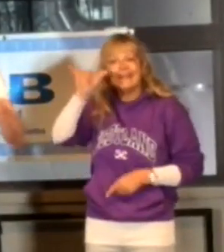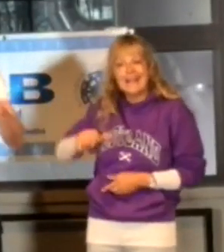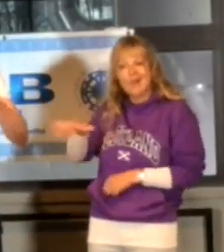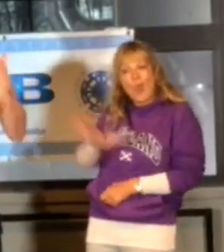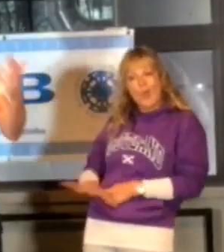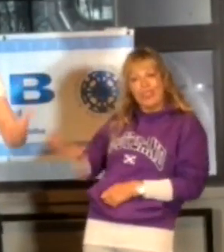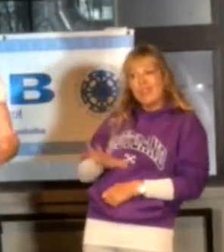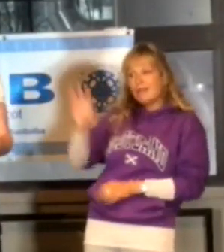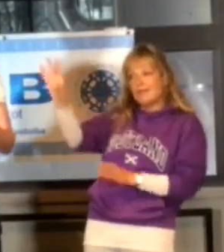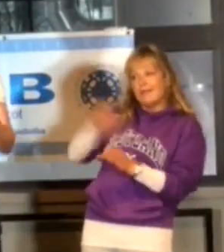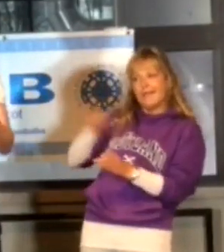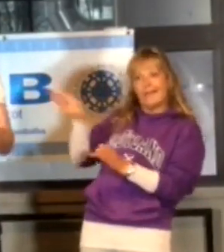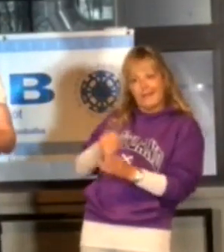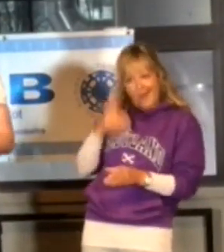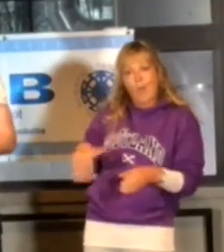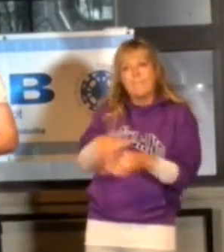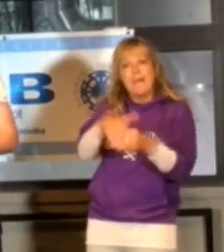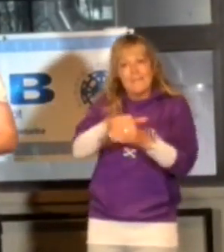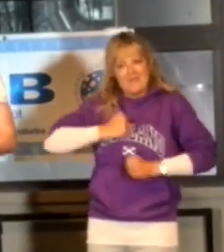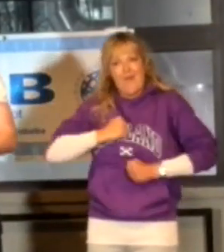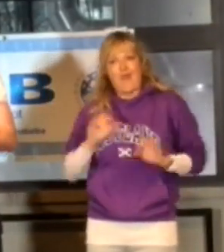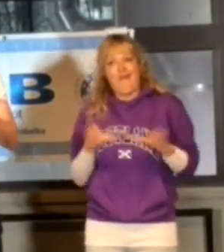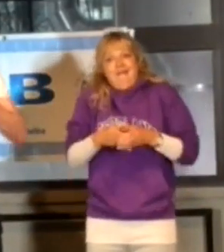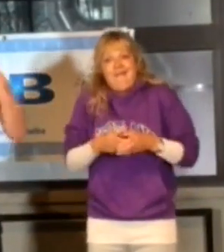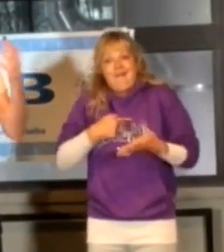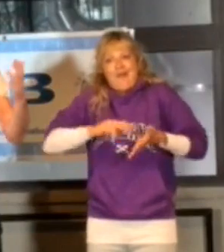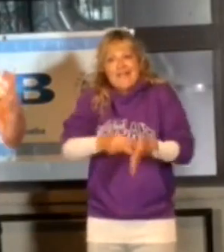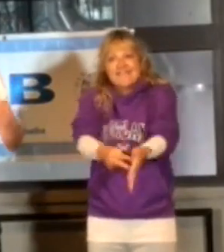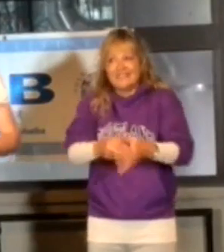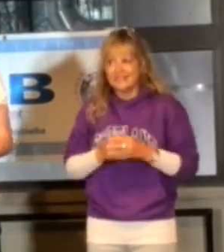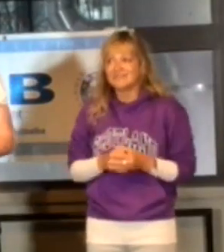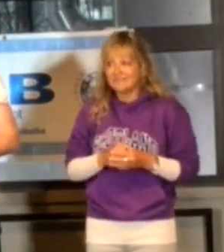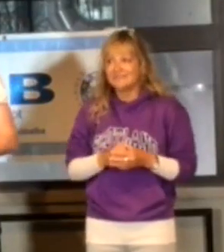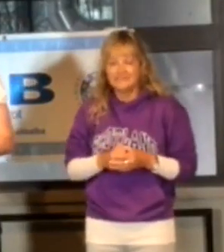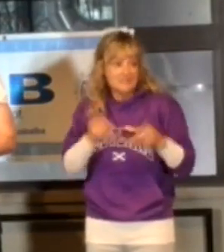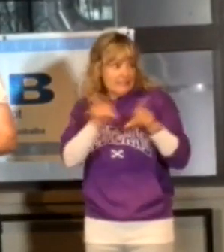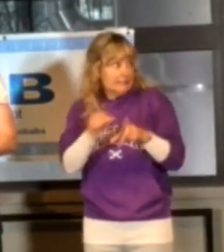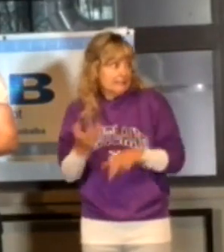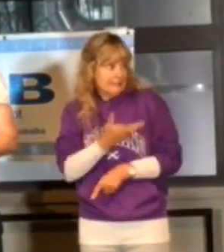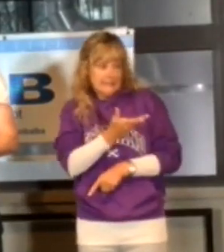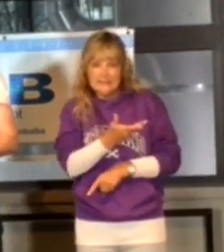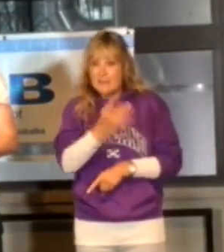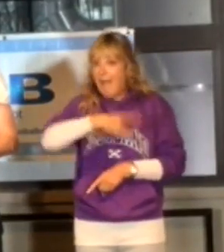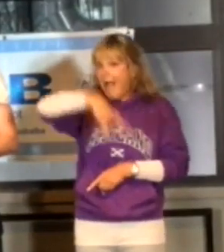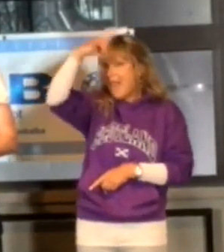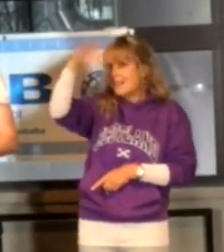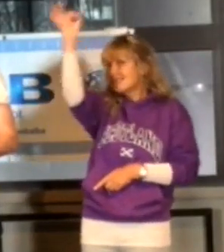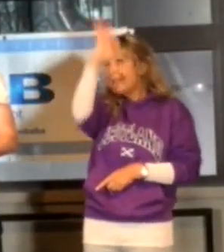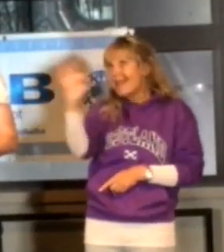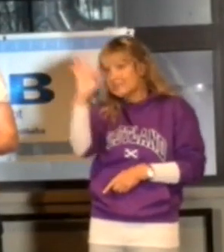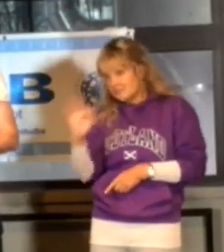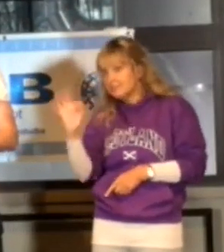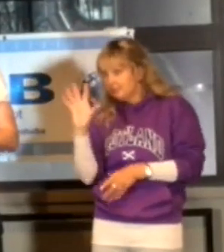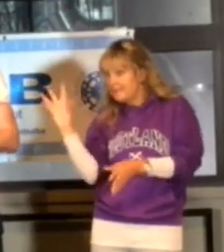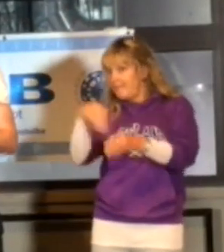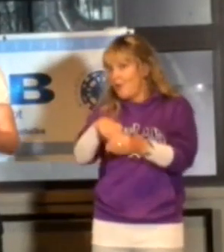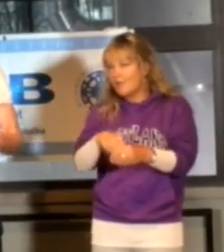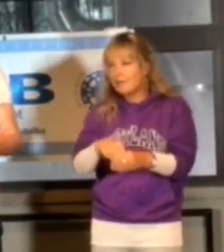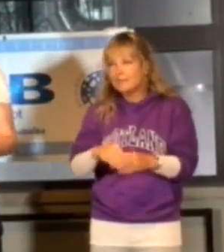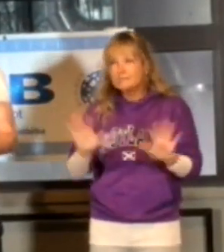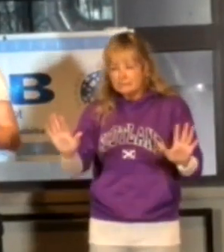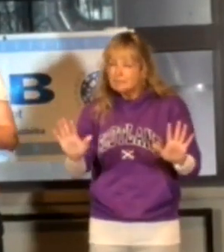members, as are the Aberdeen Independence Movement and the Highlands and Islands. And it's